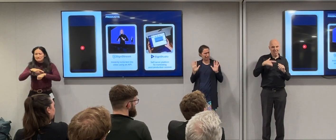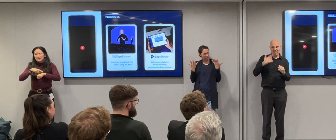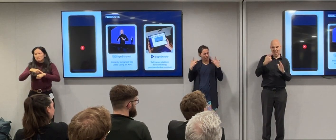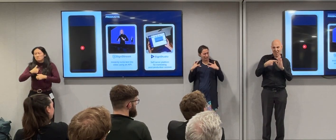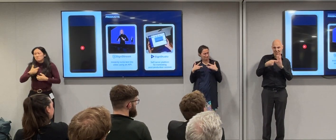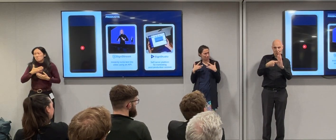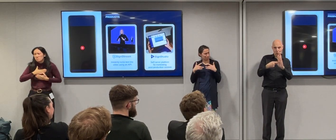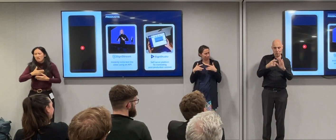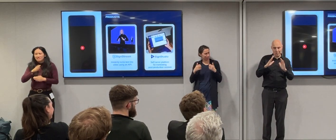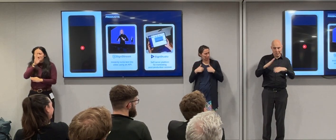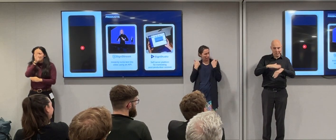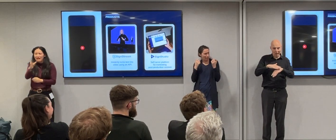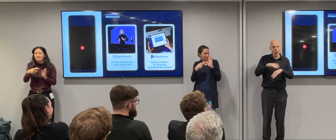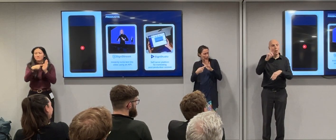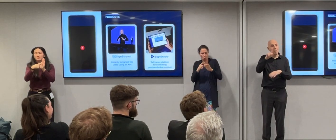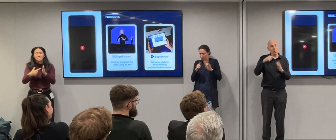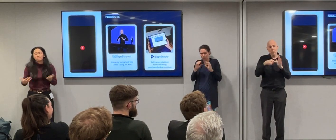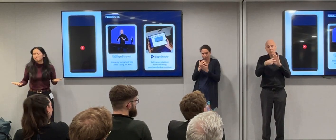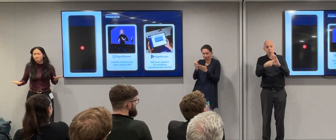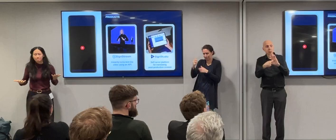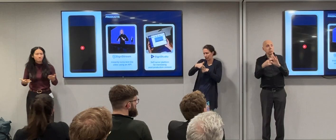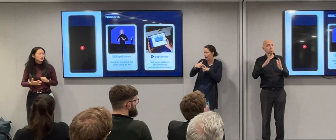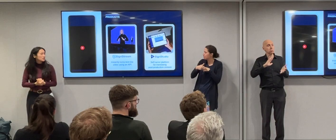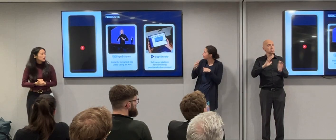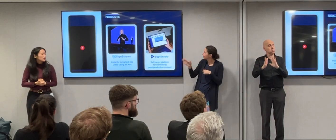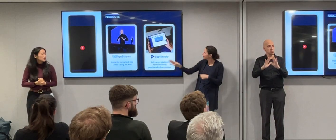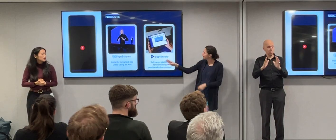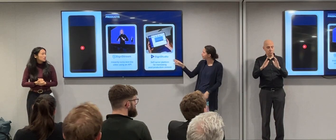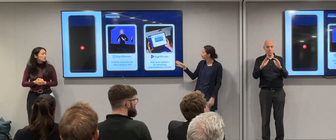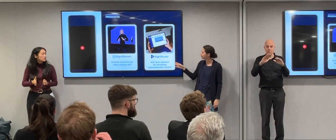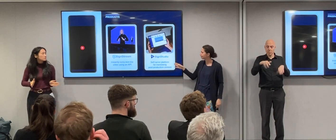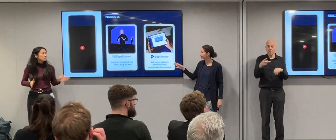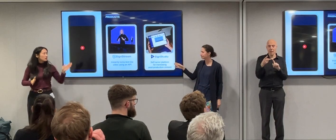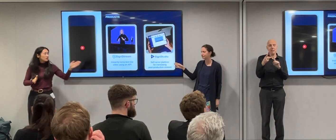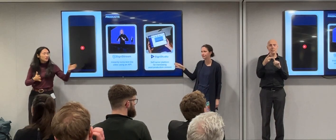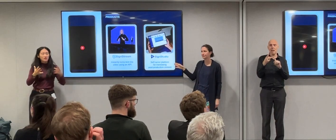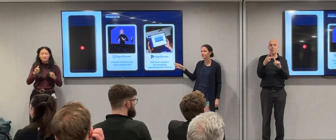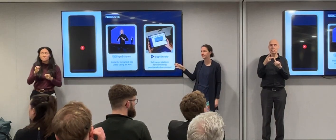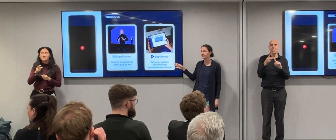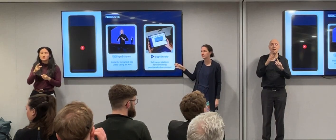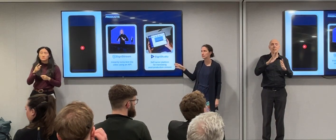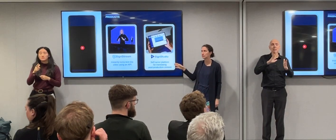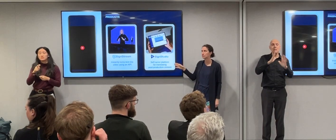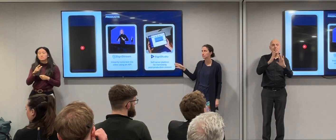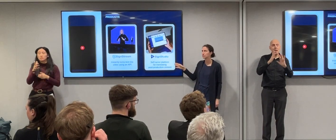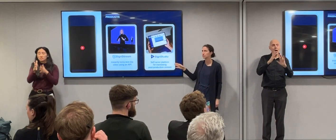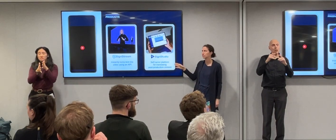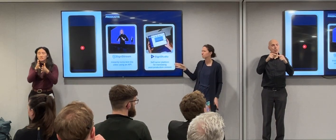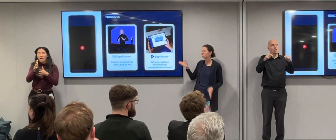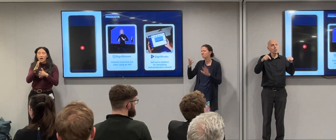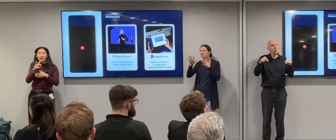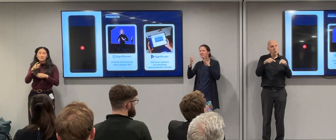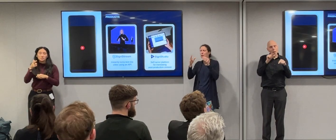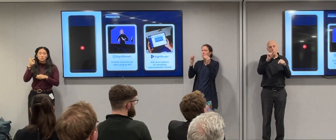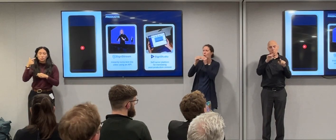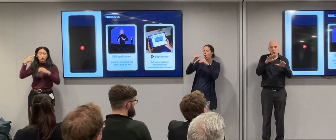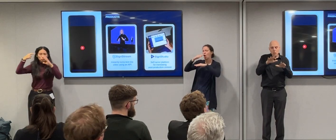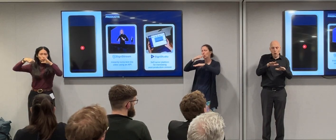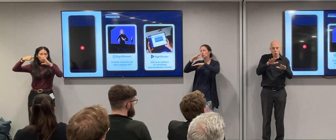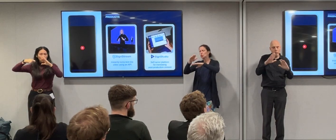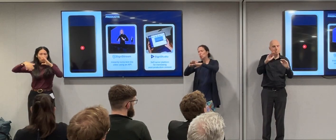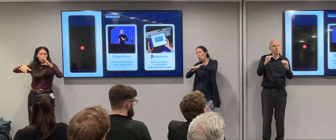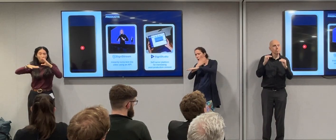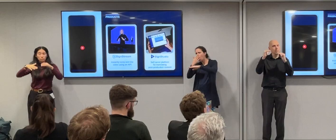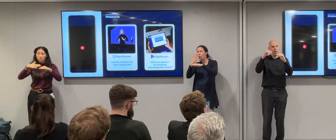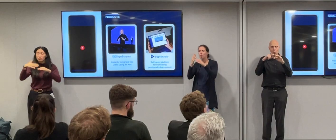I'm not going to right now. And then we also have what we call Sign Studio, which is a slightly slower process, a more high